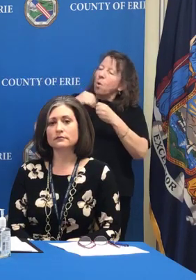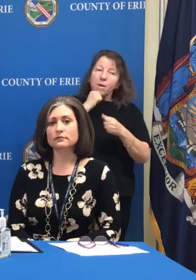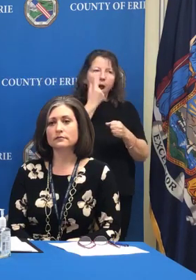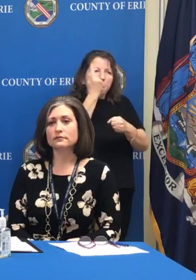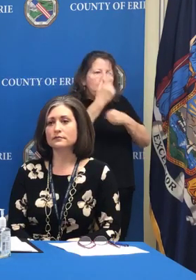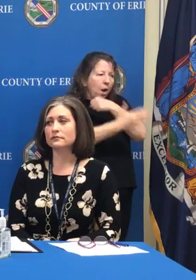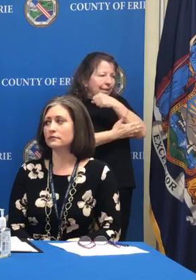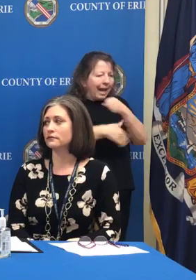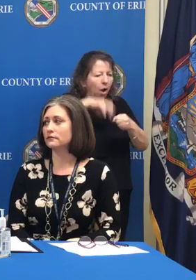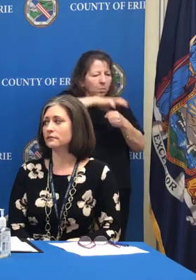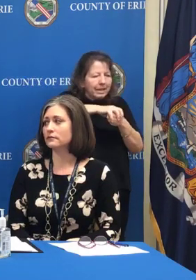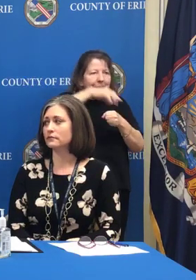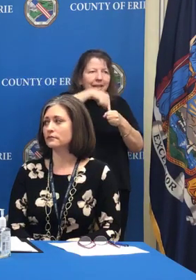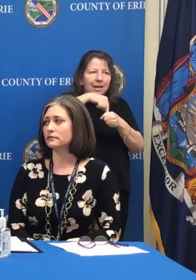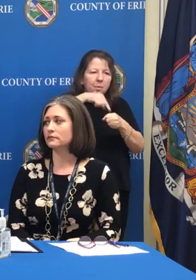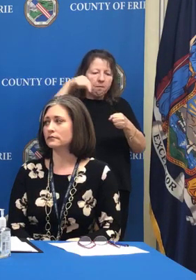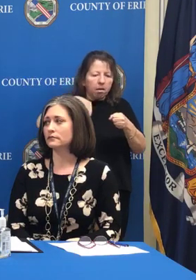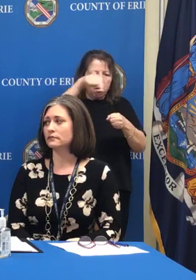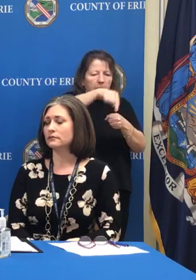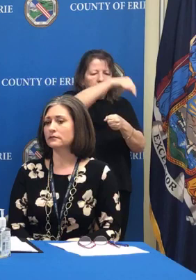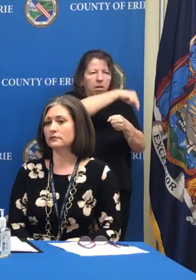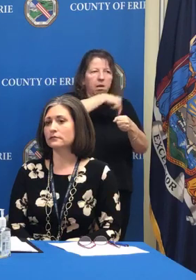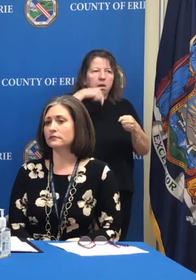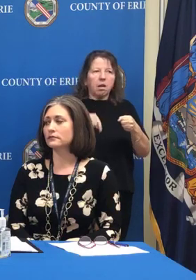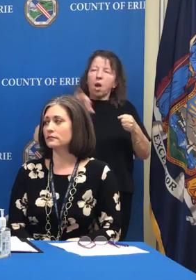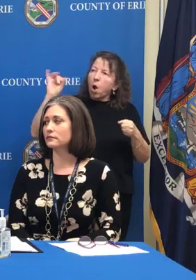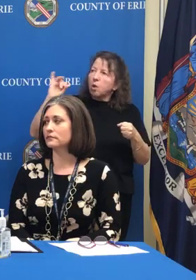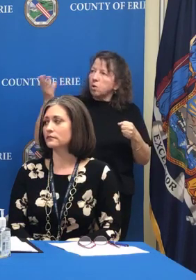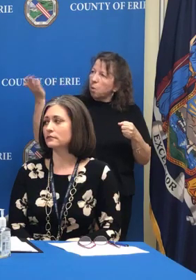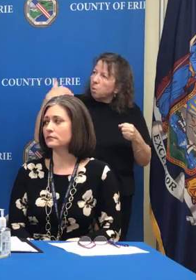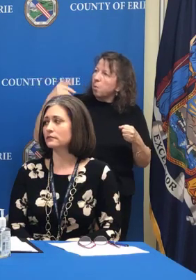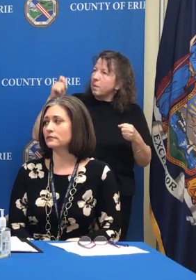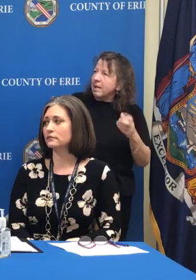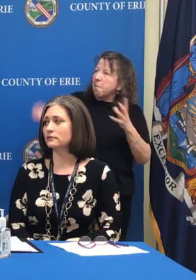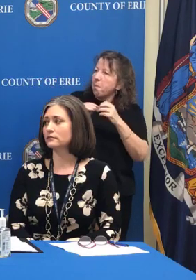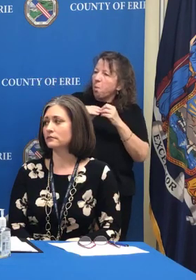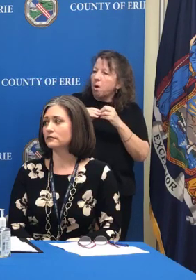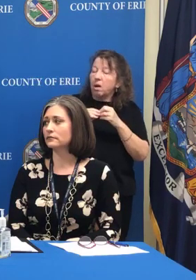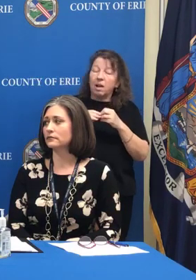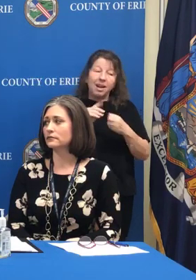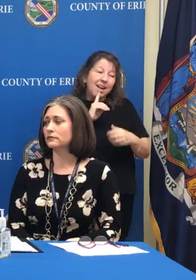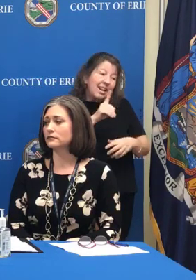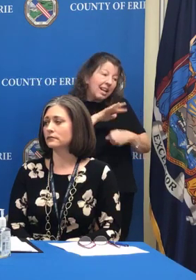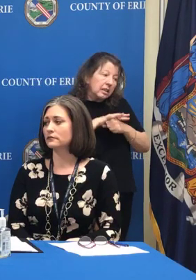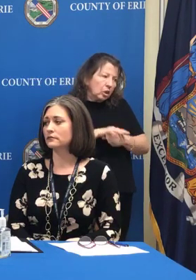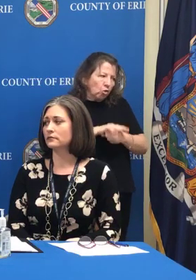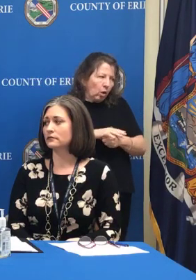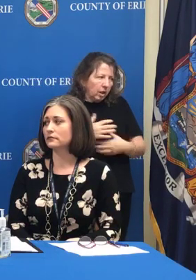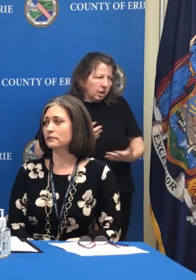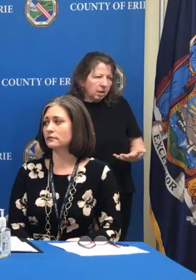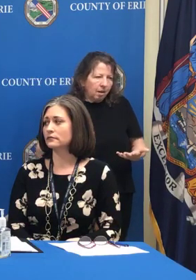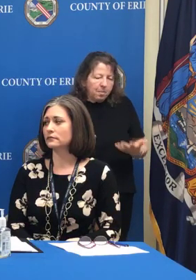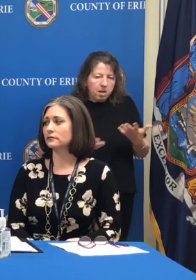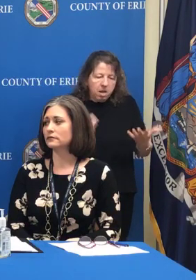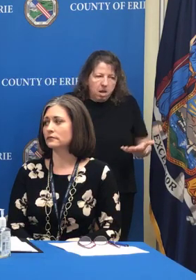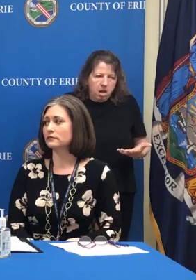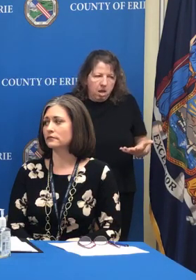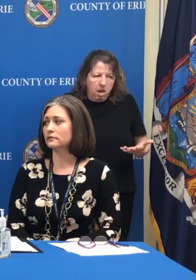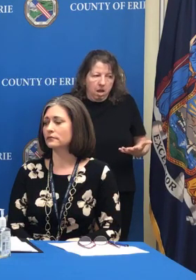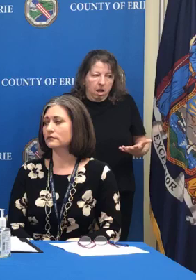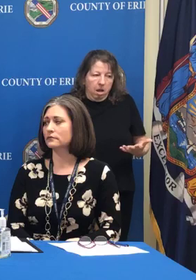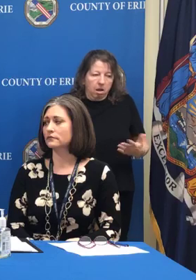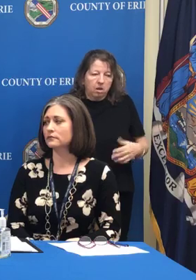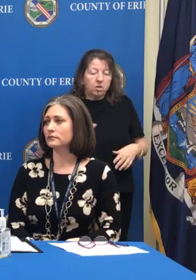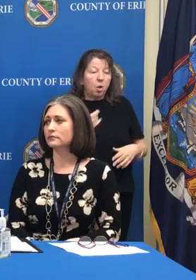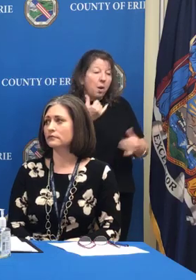I have. It's very, very distressing when I have to get back